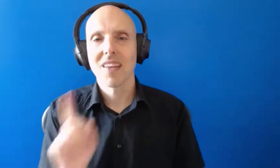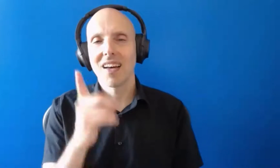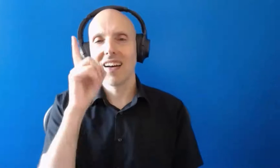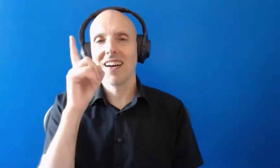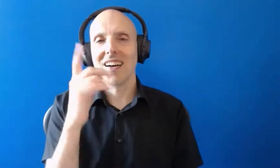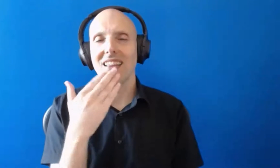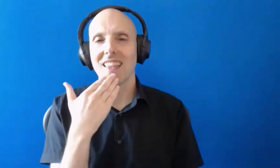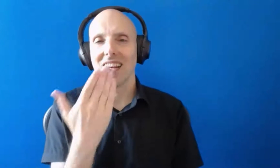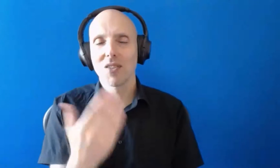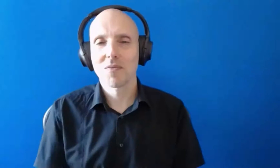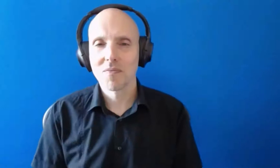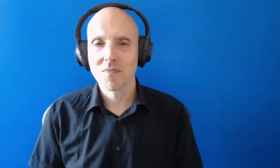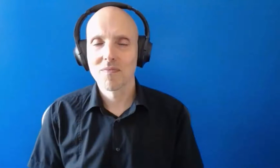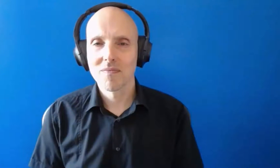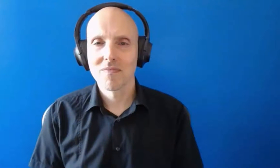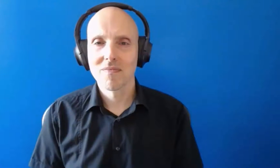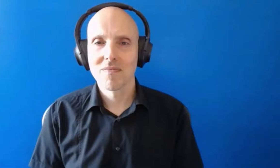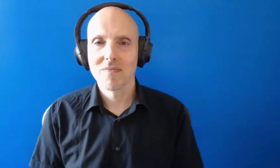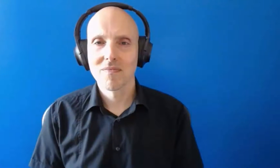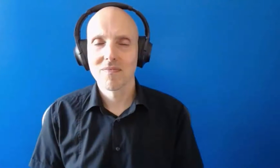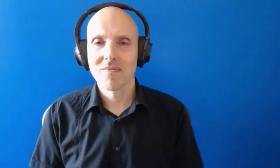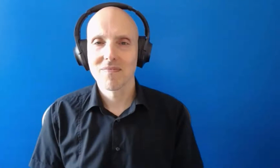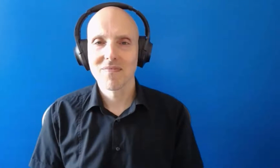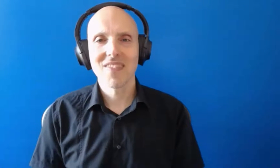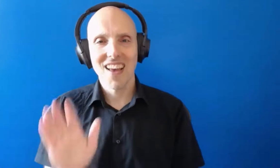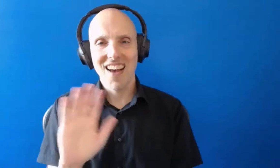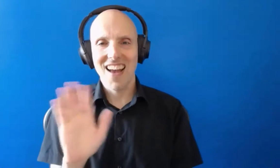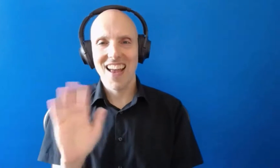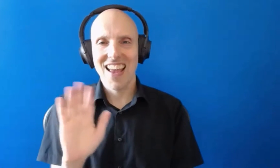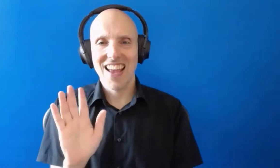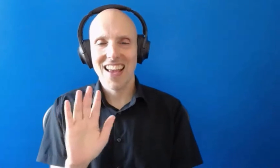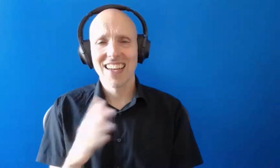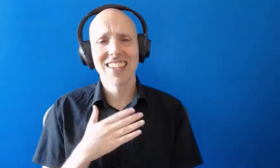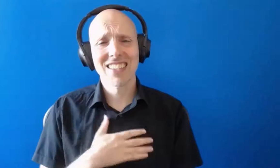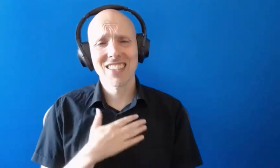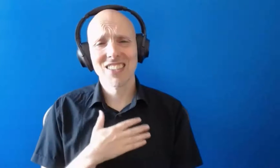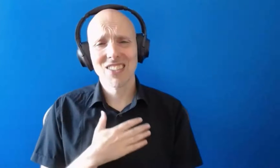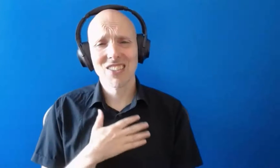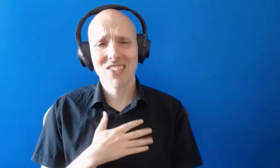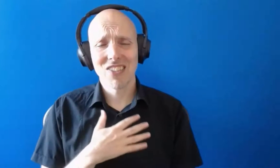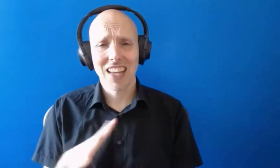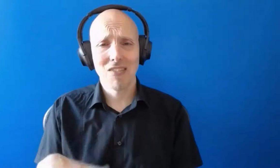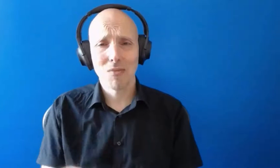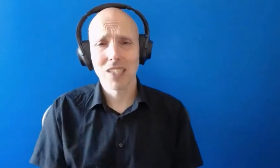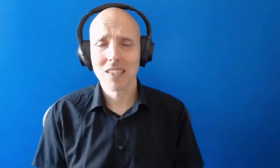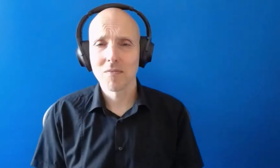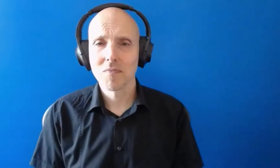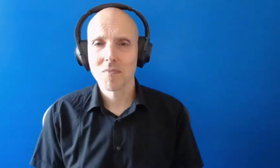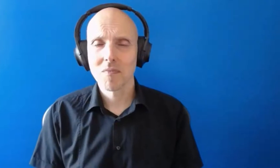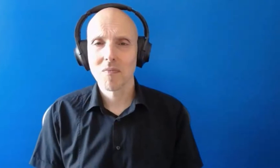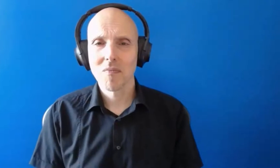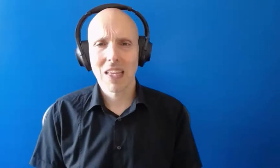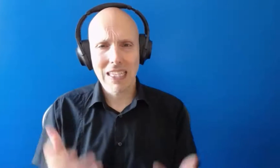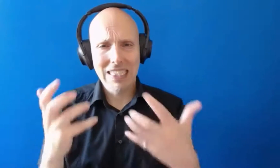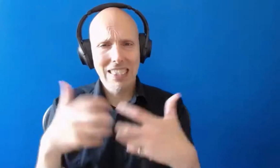you hi sorry about that everybody um let down by the